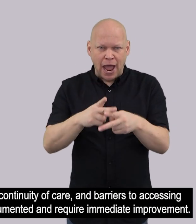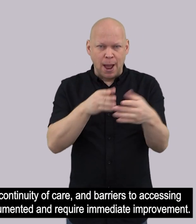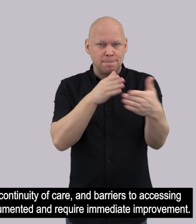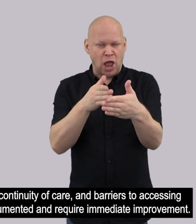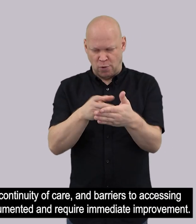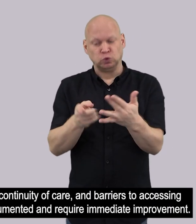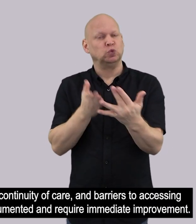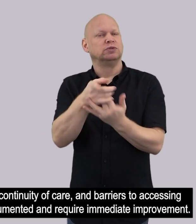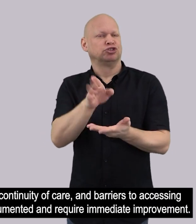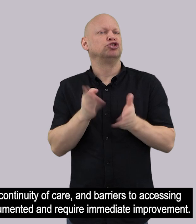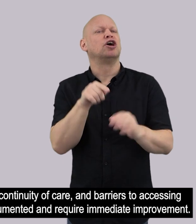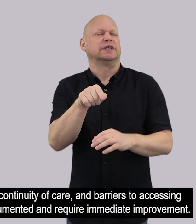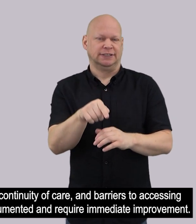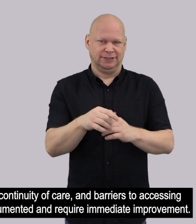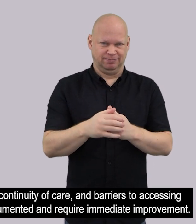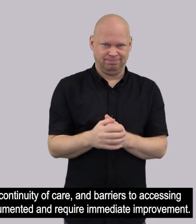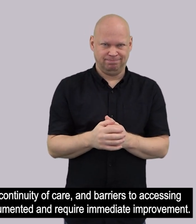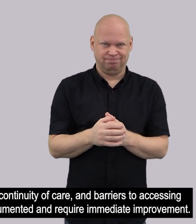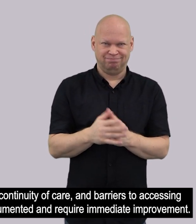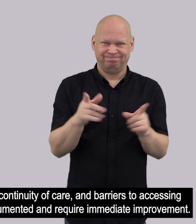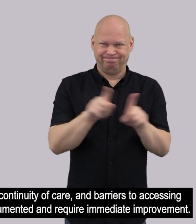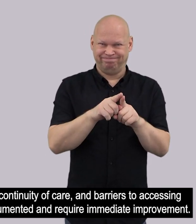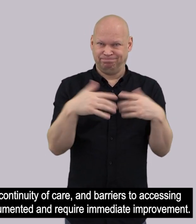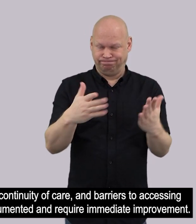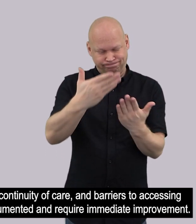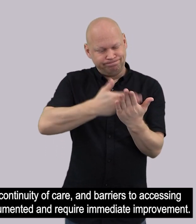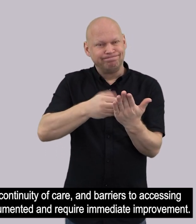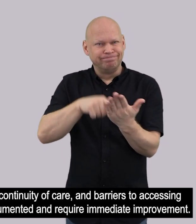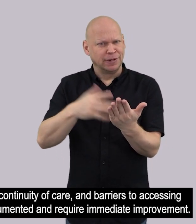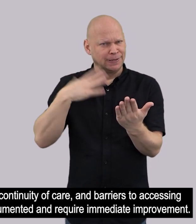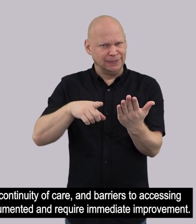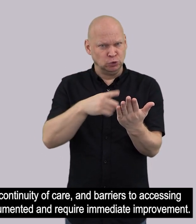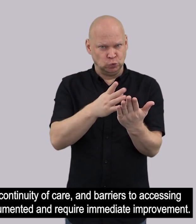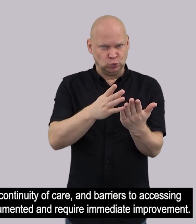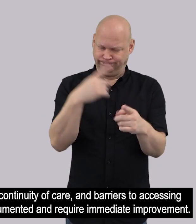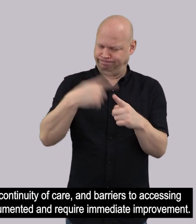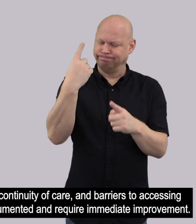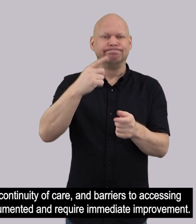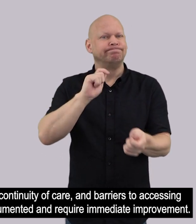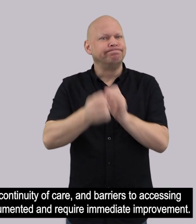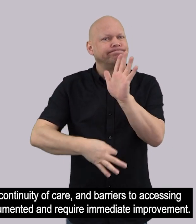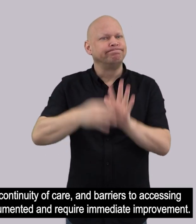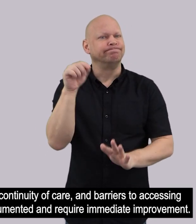and barriers to accessing services are well documented and require immediate improvement.